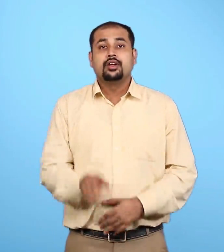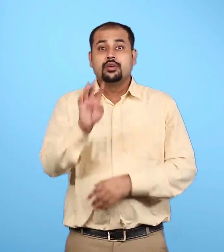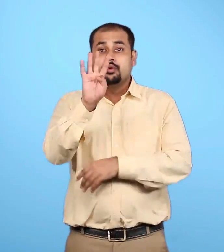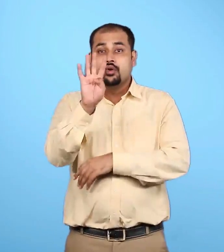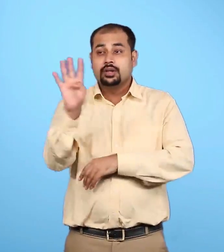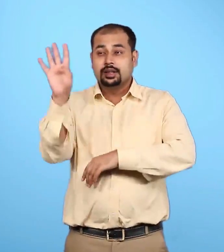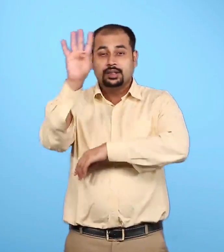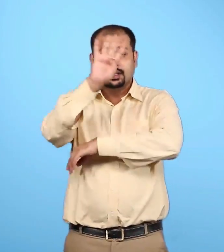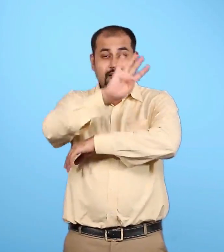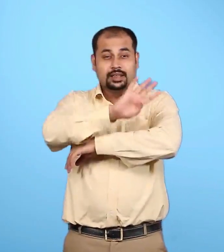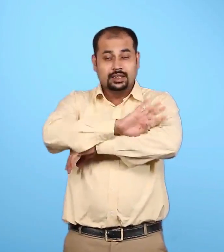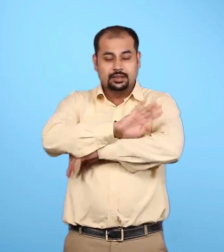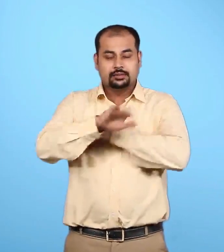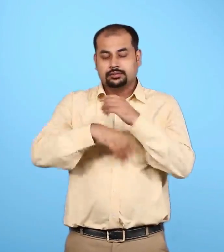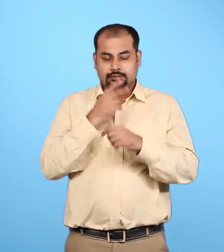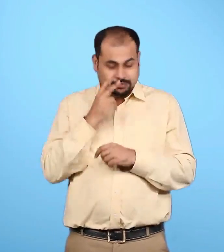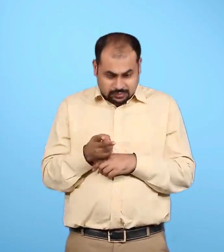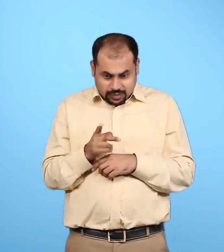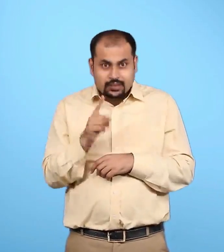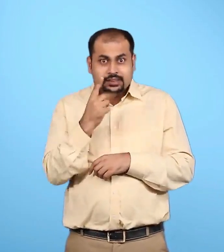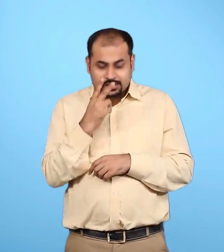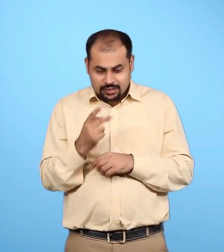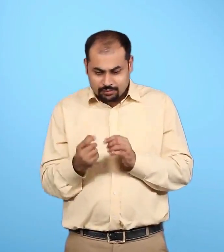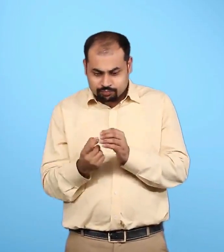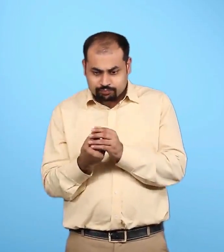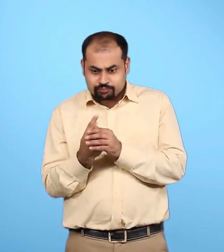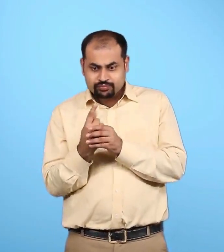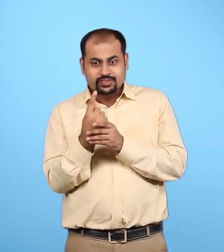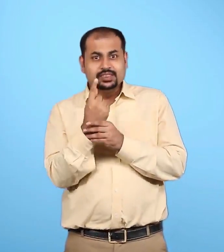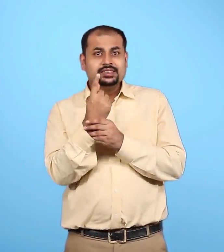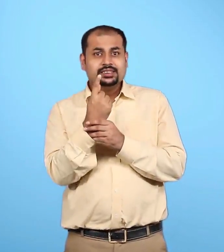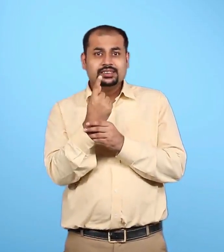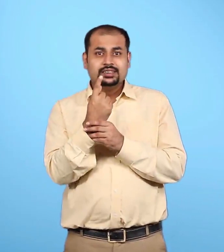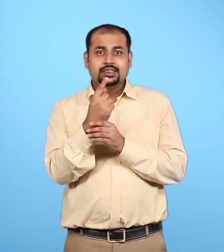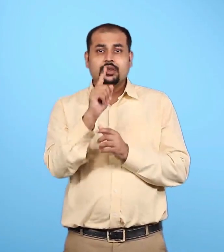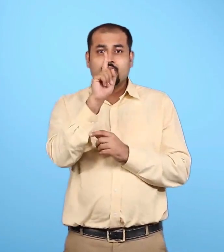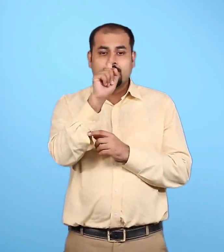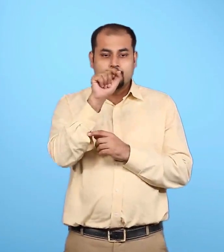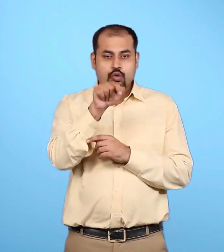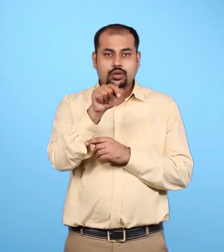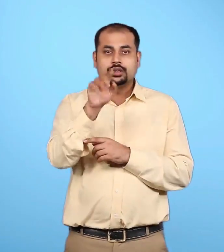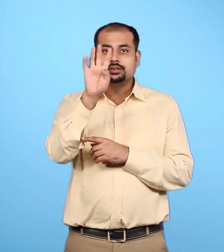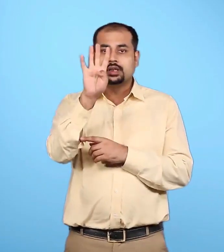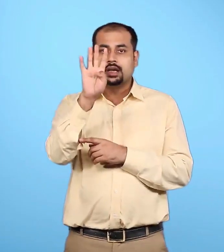The height of the plant grew to 1.4 centimeter in the first 4 days.